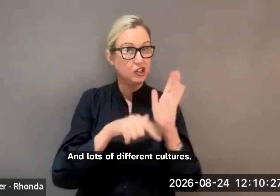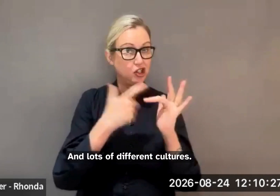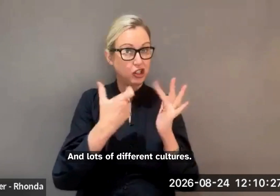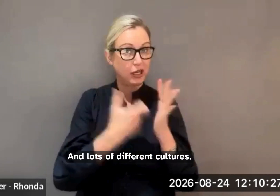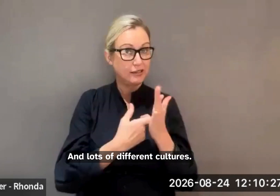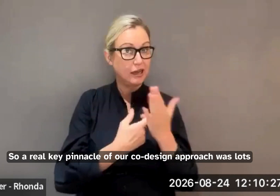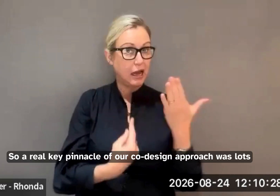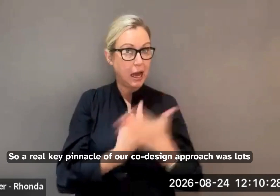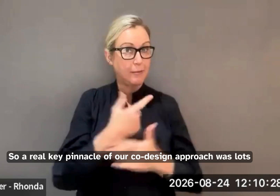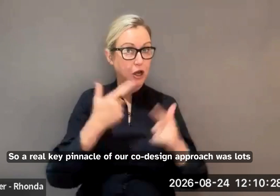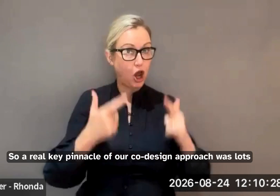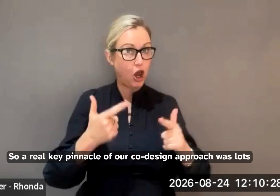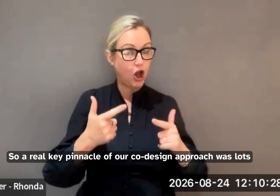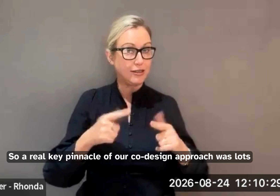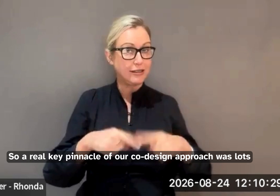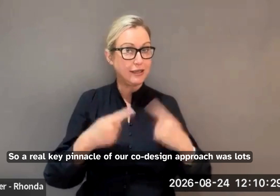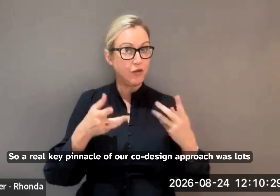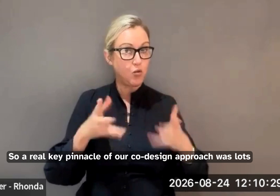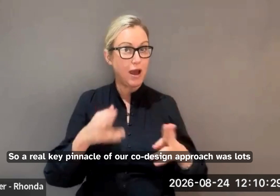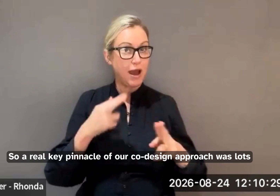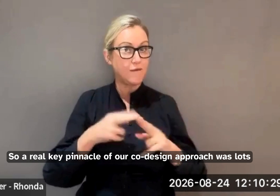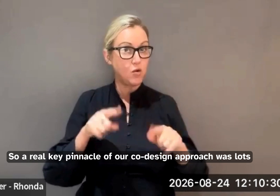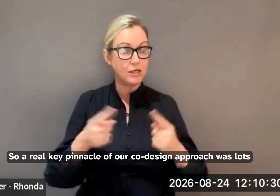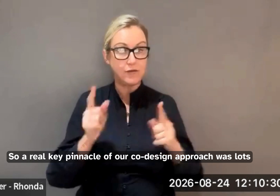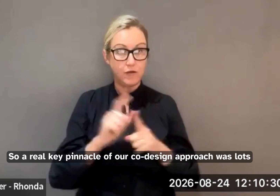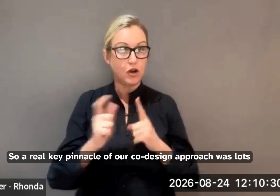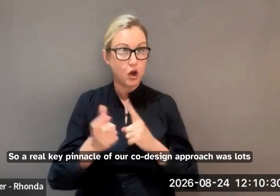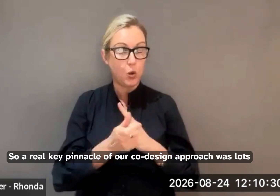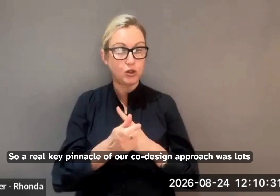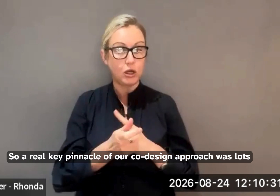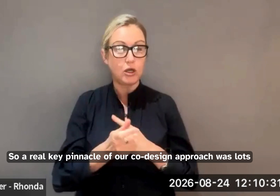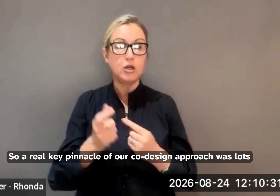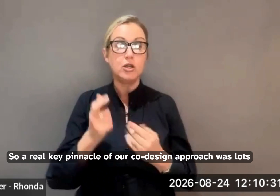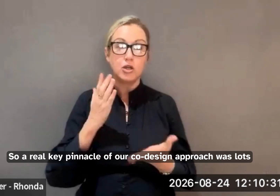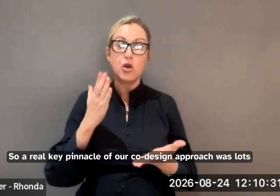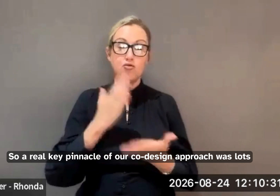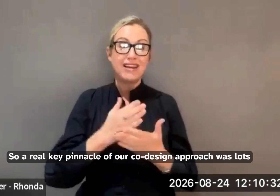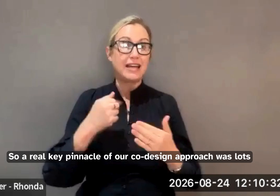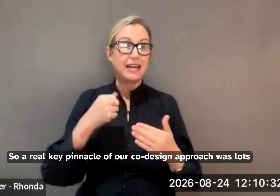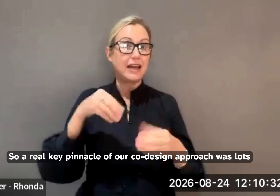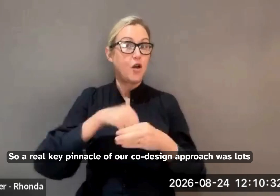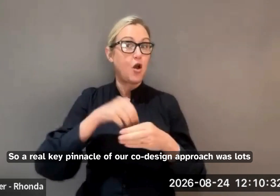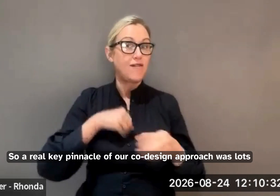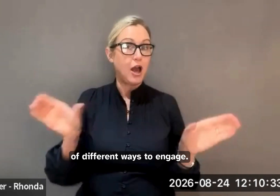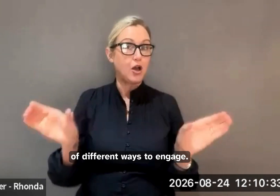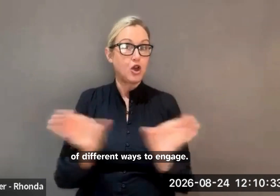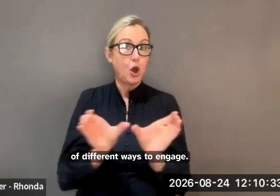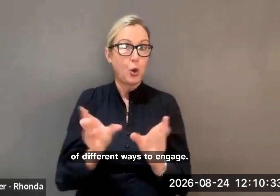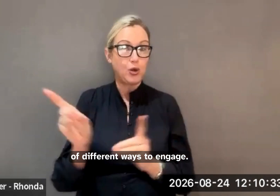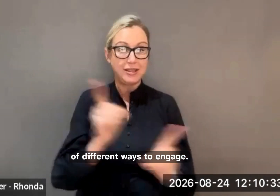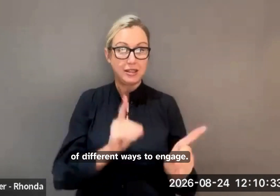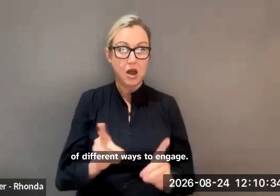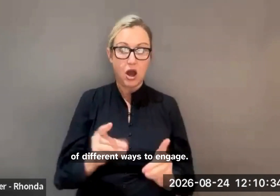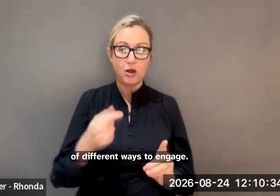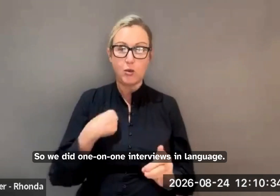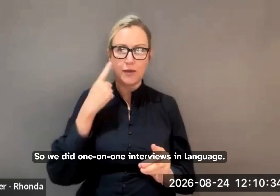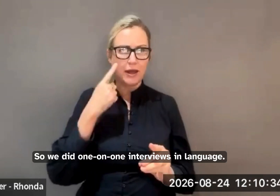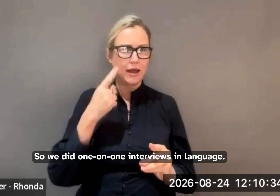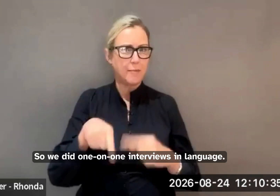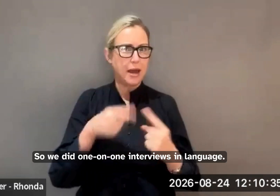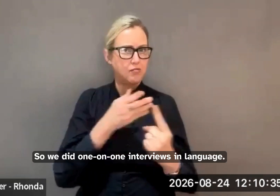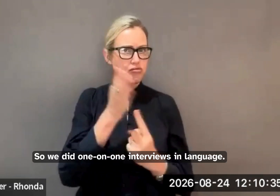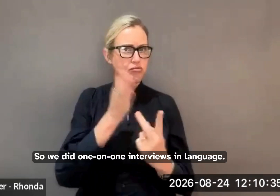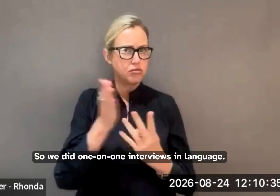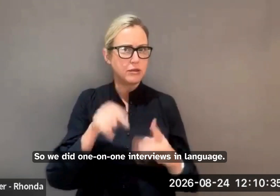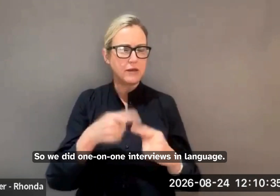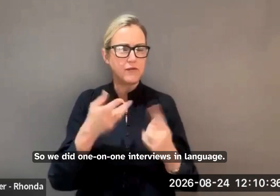lots of different cultures. So a real key pinnacle of our co-design approach was lots of different ways to engage. So